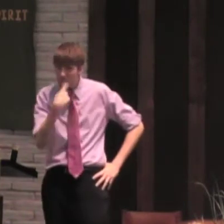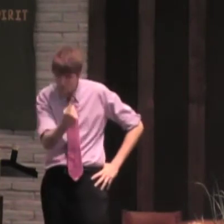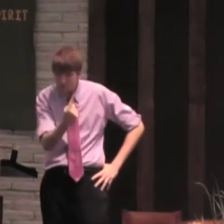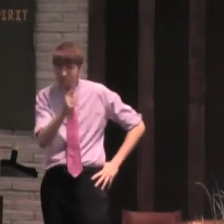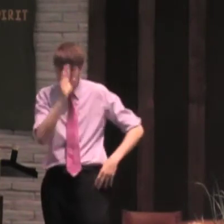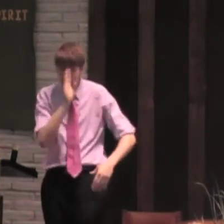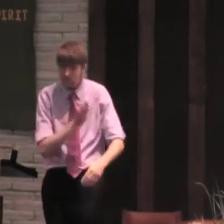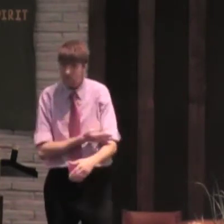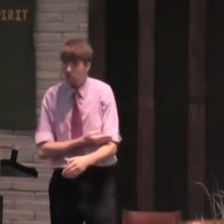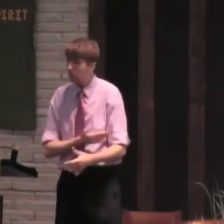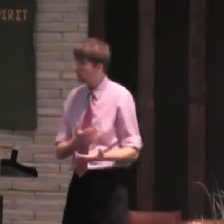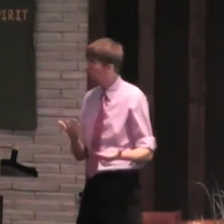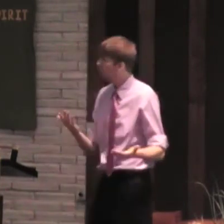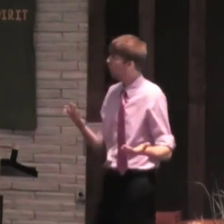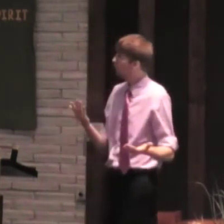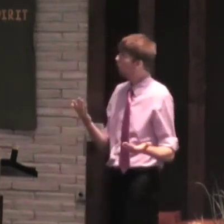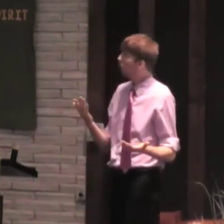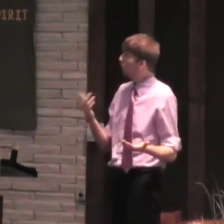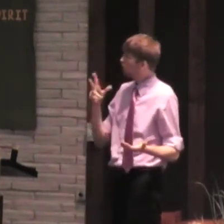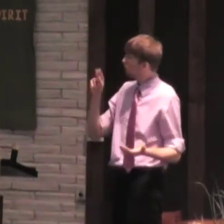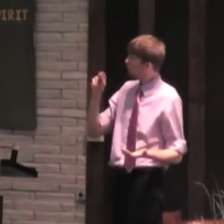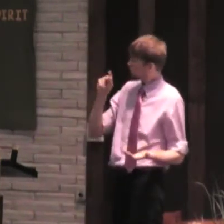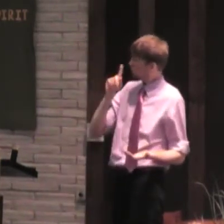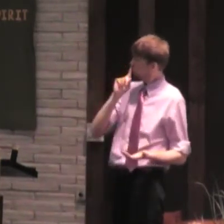I don't have two sons. And God told him, your only son.